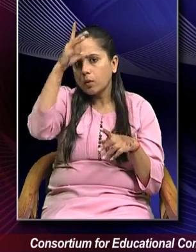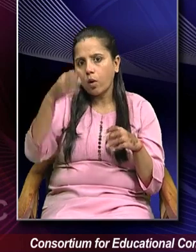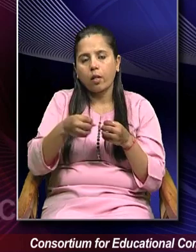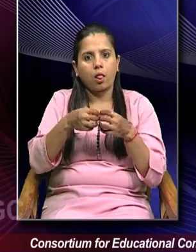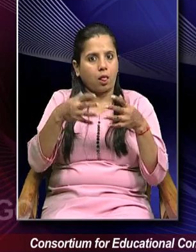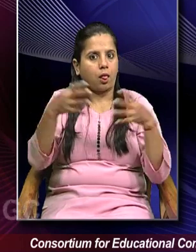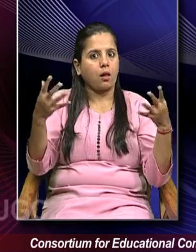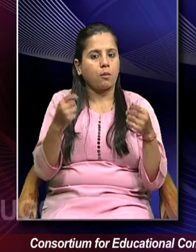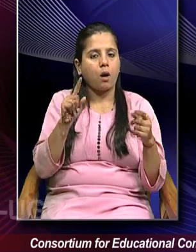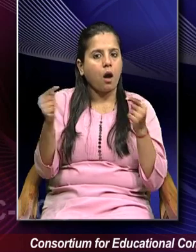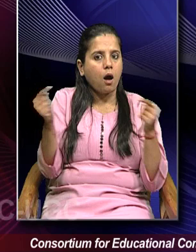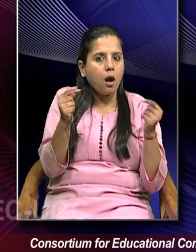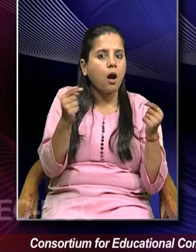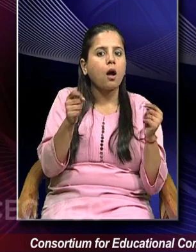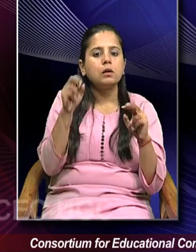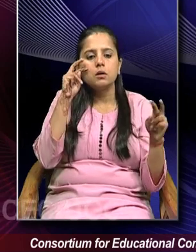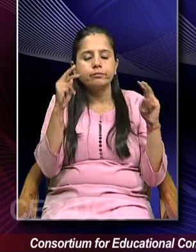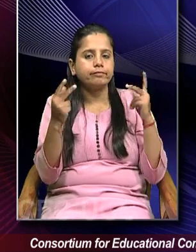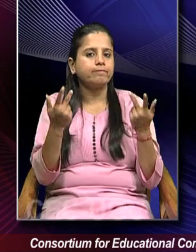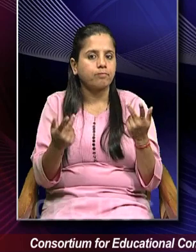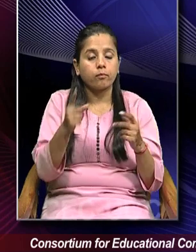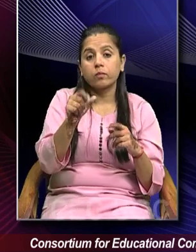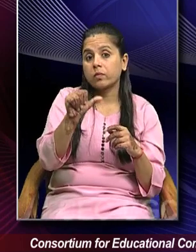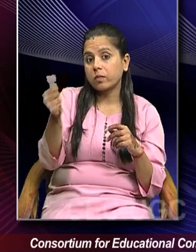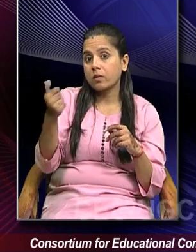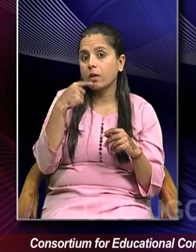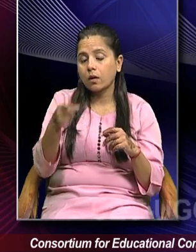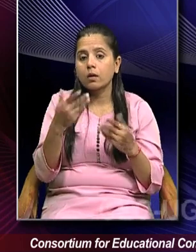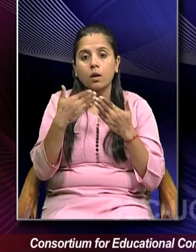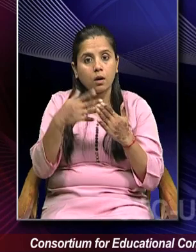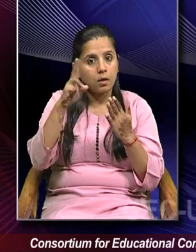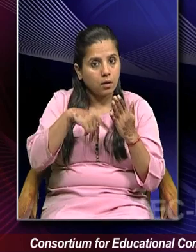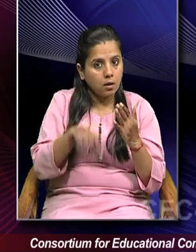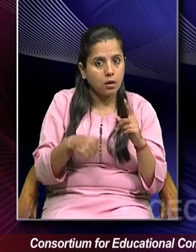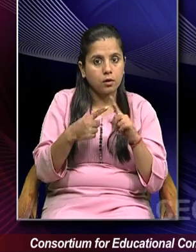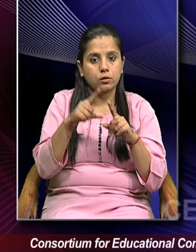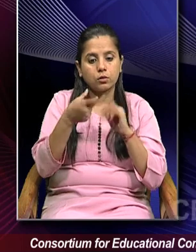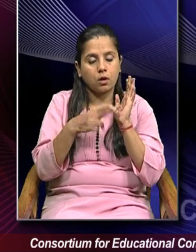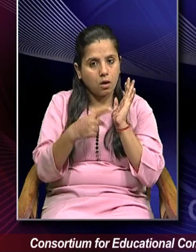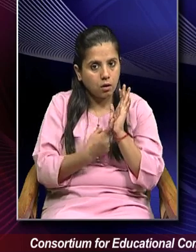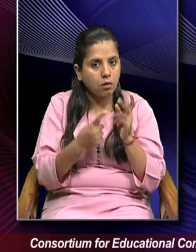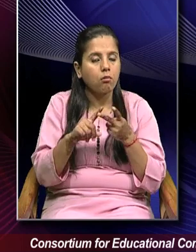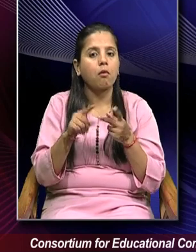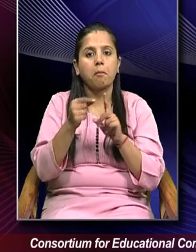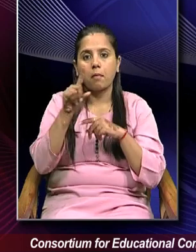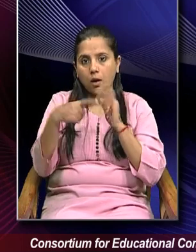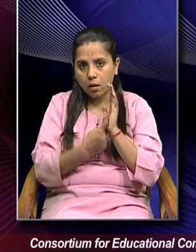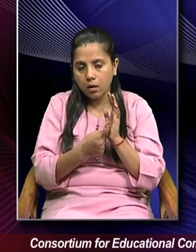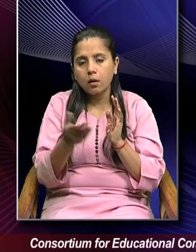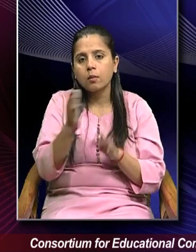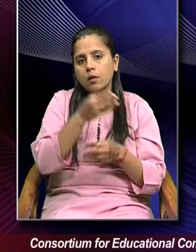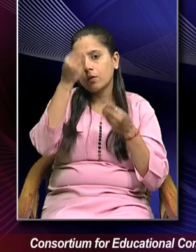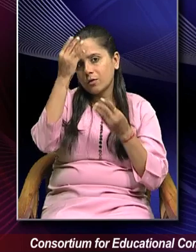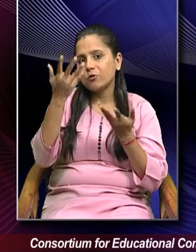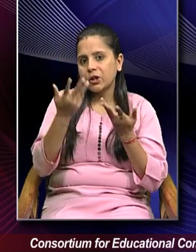have argued from that perspective, and on the others, the other scholars like Turner and Petter, as has been communicated earlier